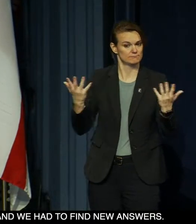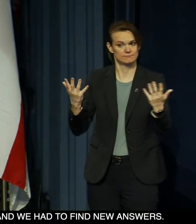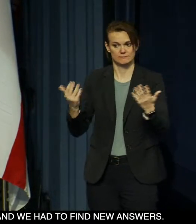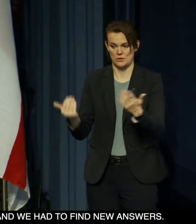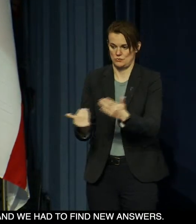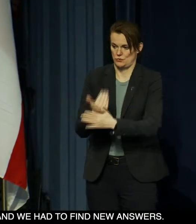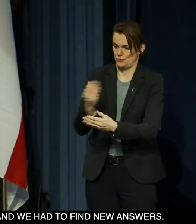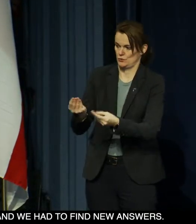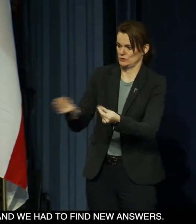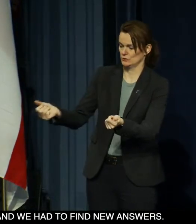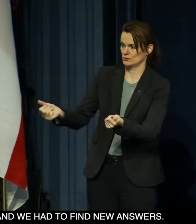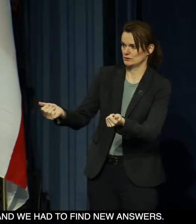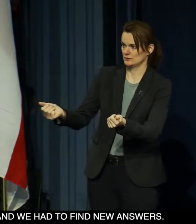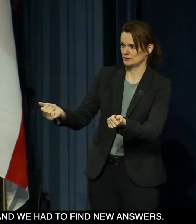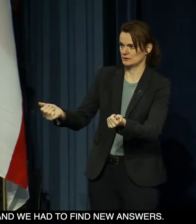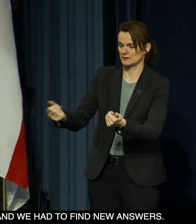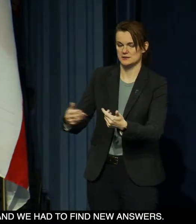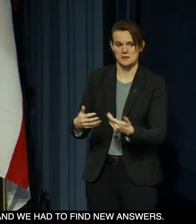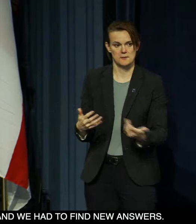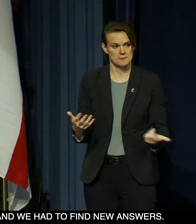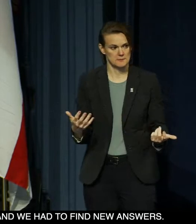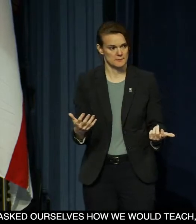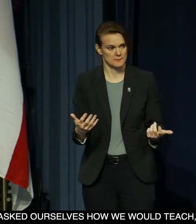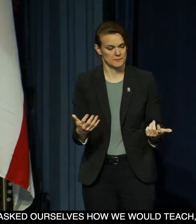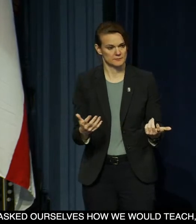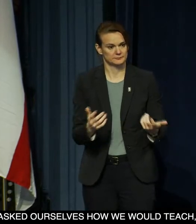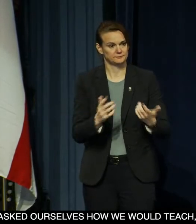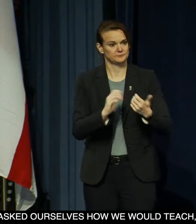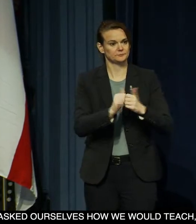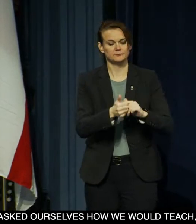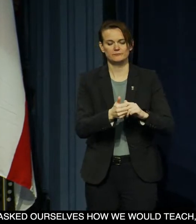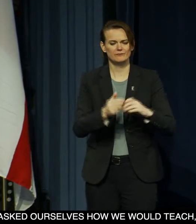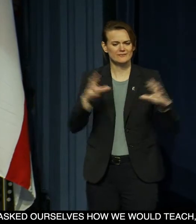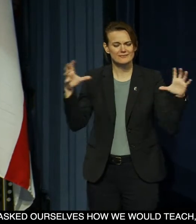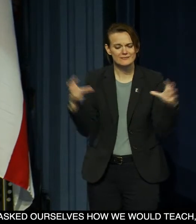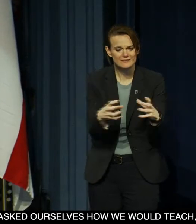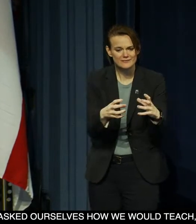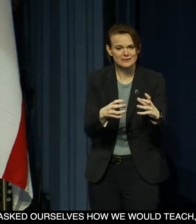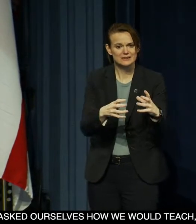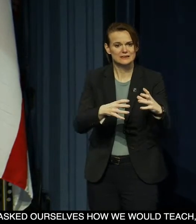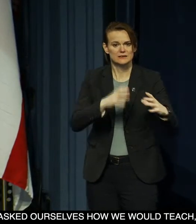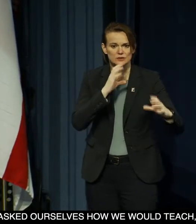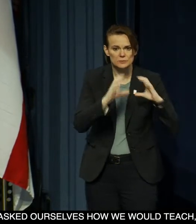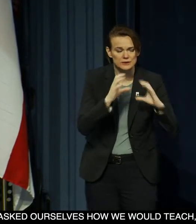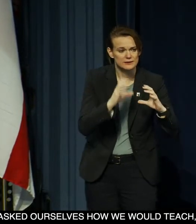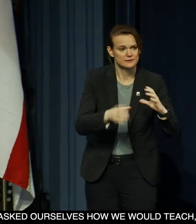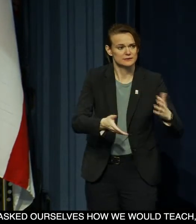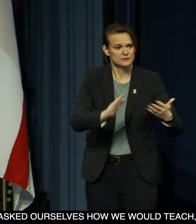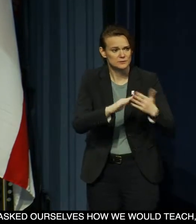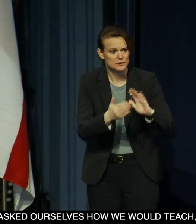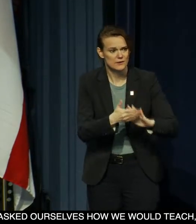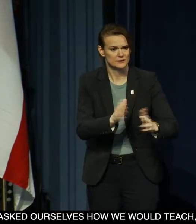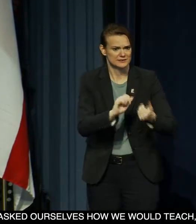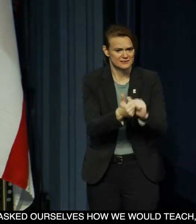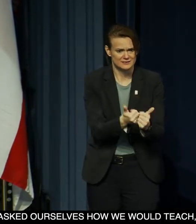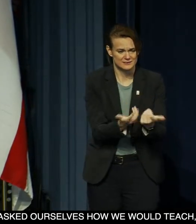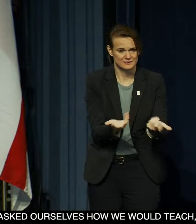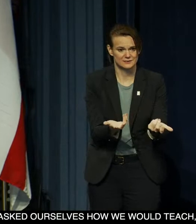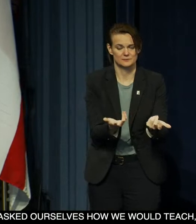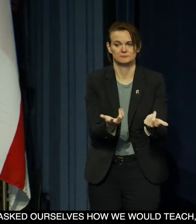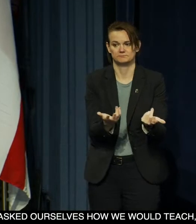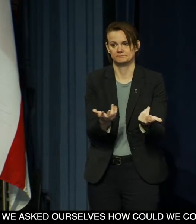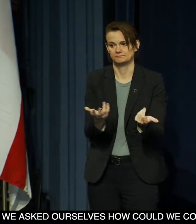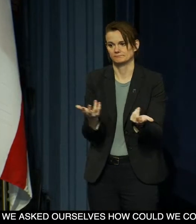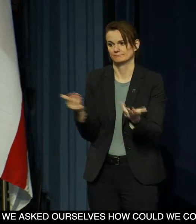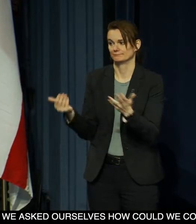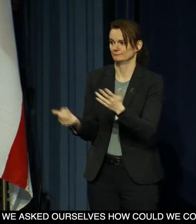answers had to be found. And we asked ourselves, how could we come together and communicate and create community? And once